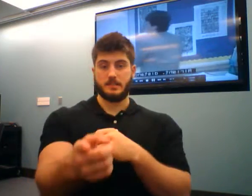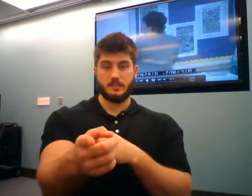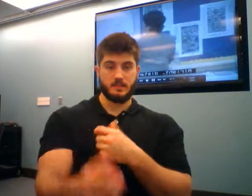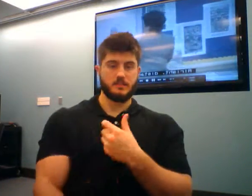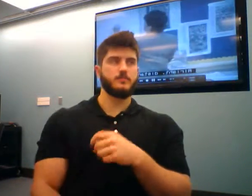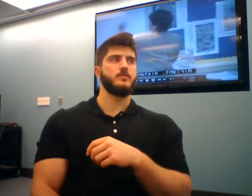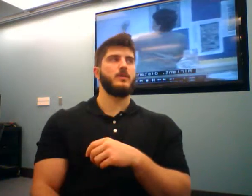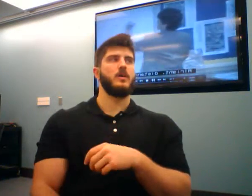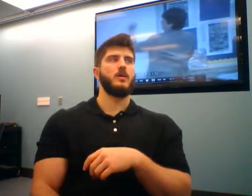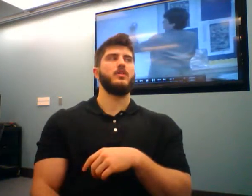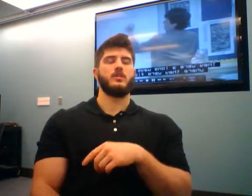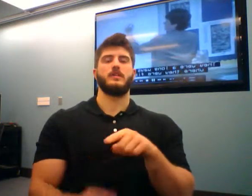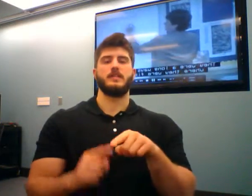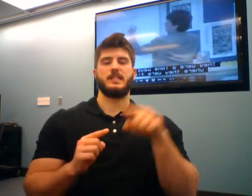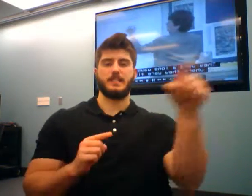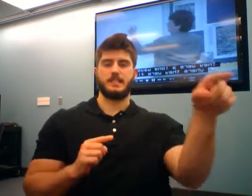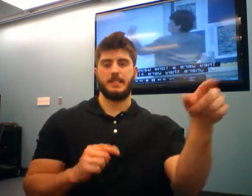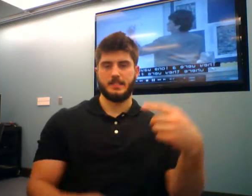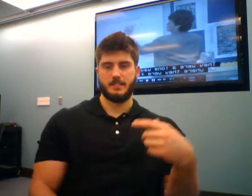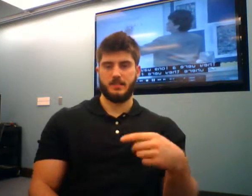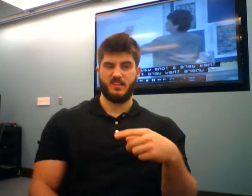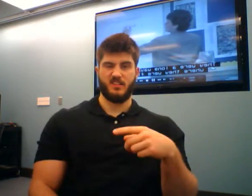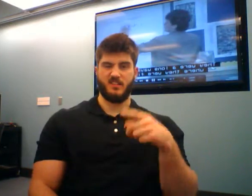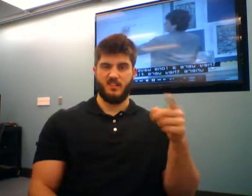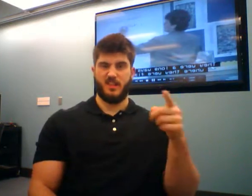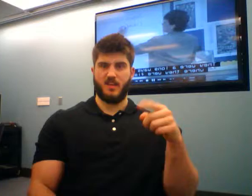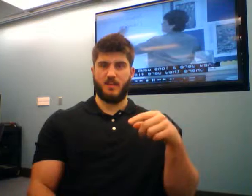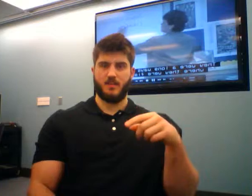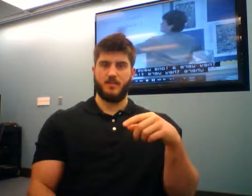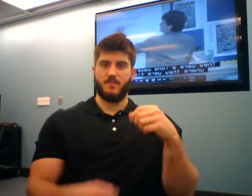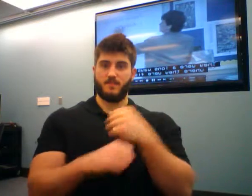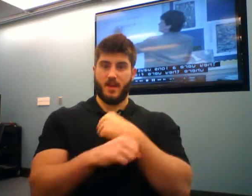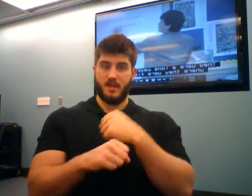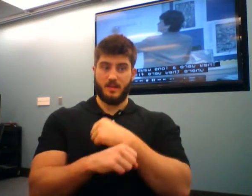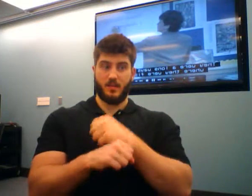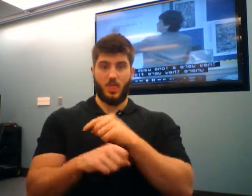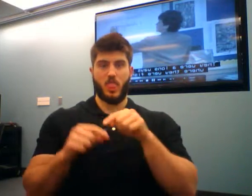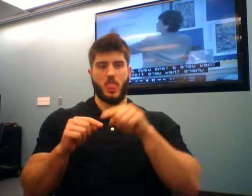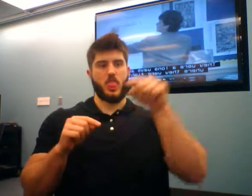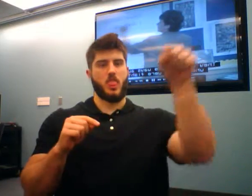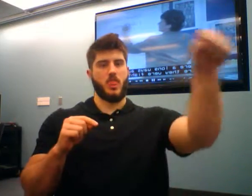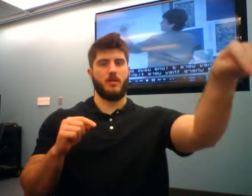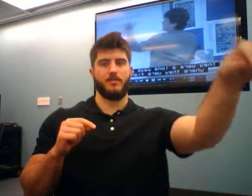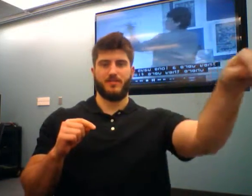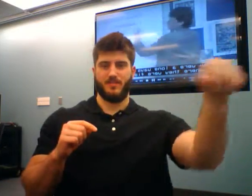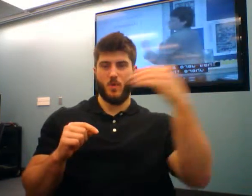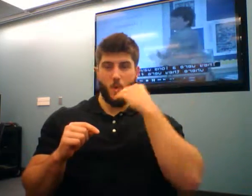All right, distance. They were a long ways away from where they were fighting.